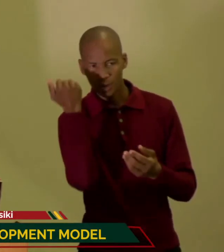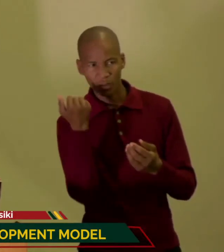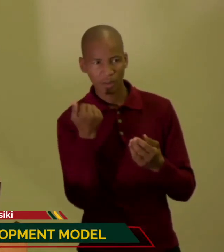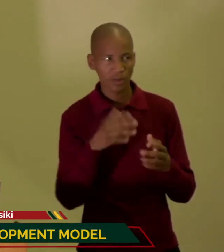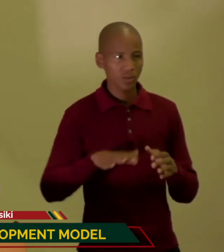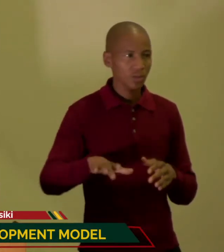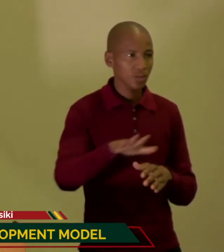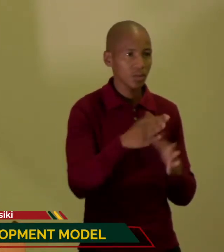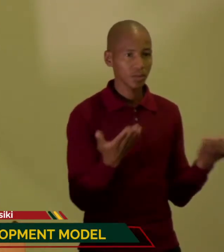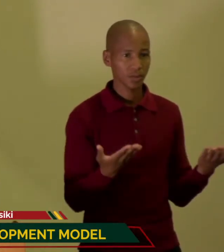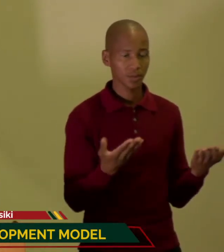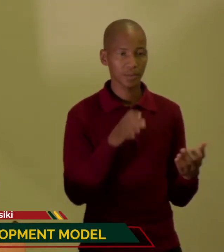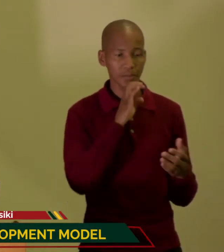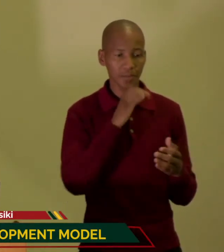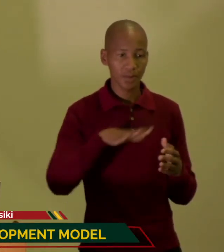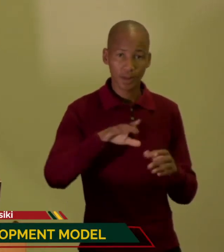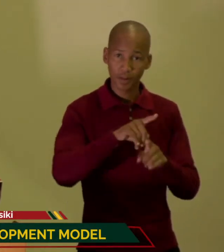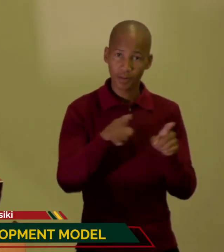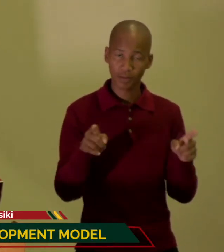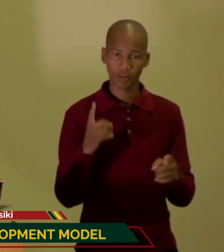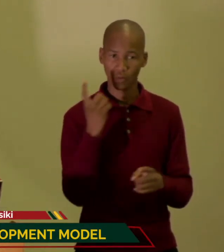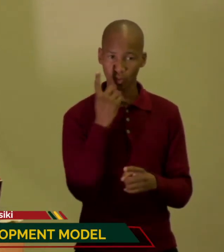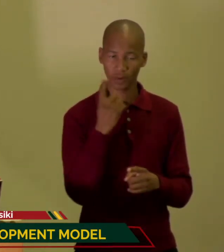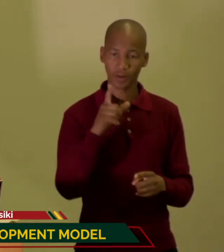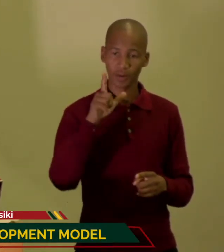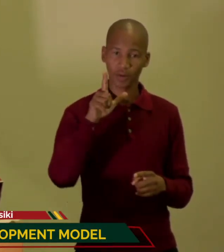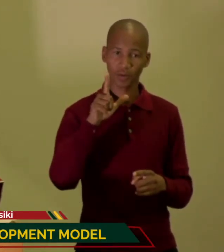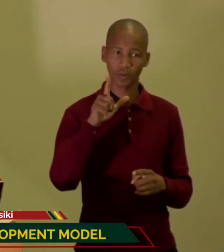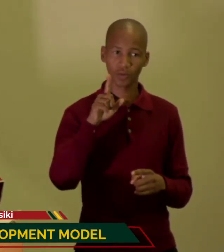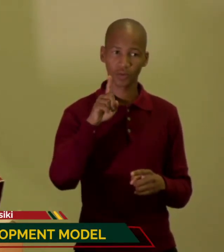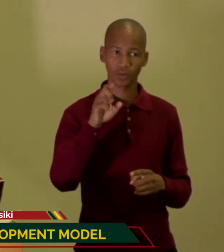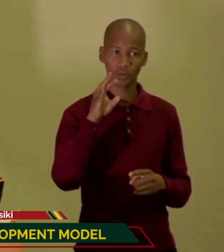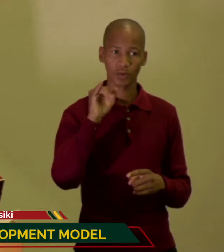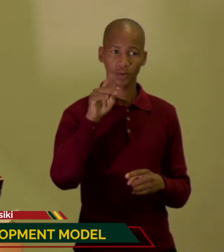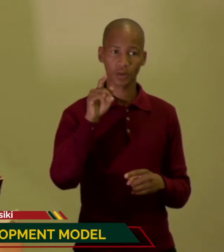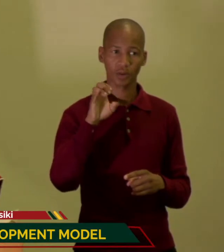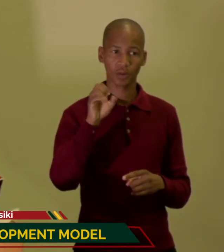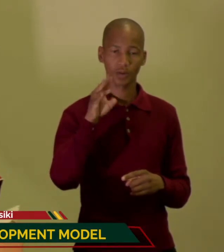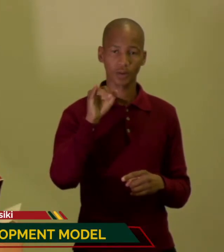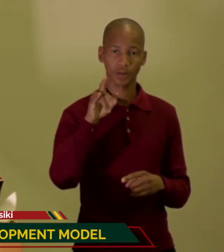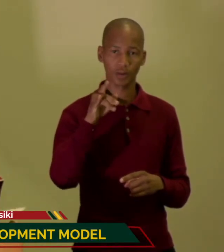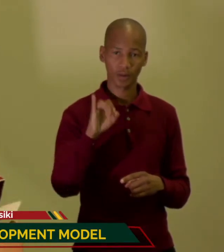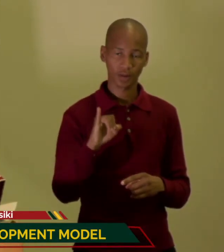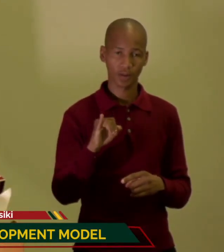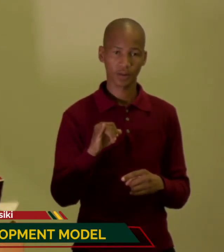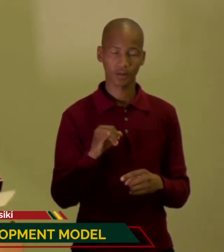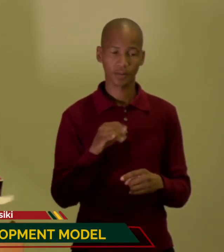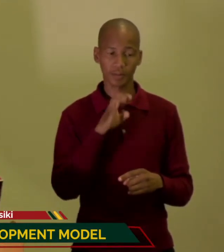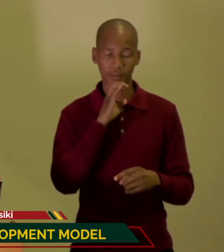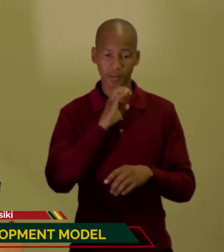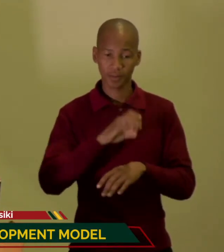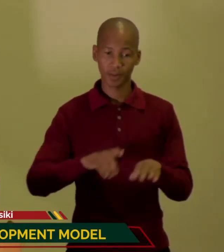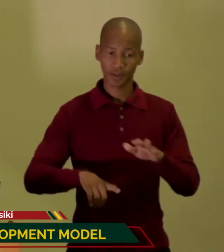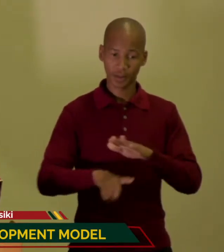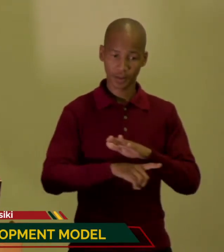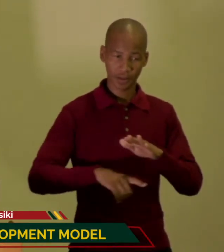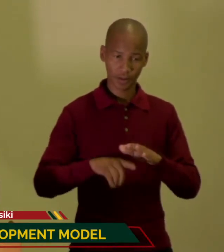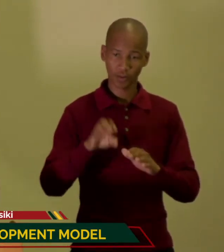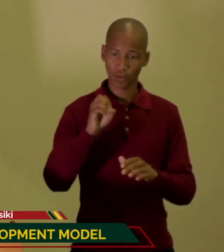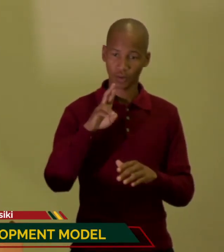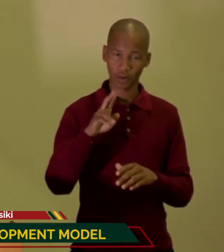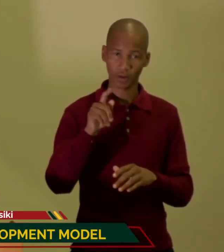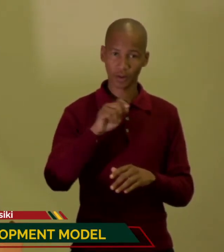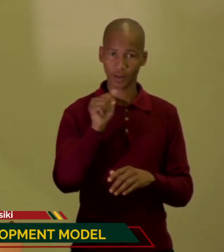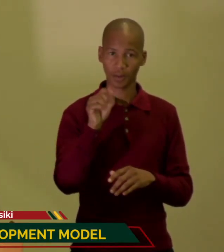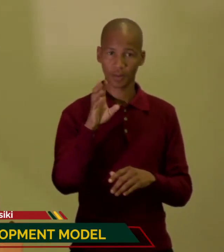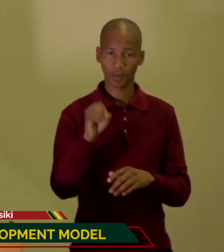at Lusikisiki in O.R. Tambo. That is the Inguza Hill